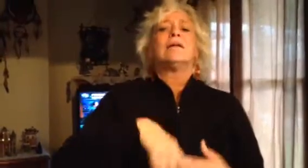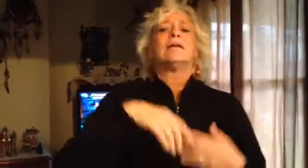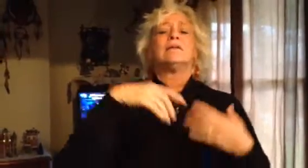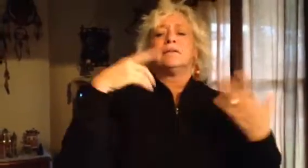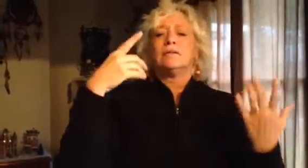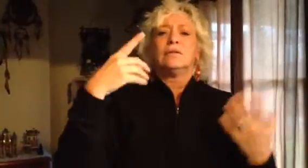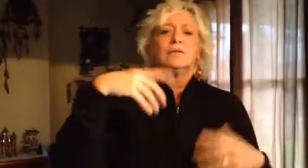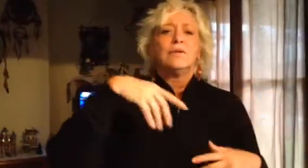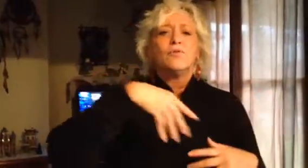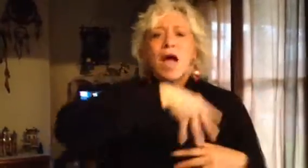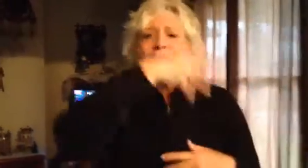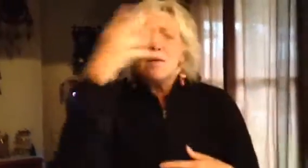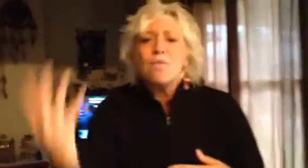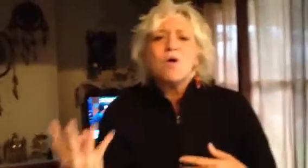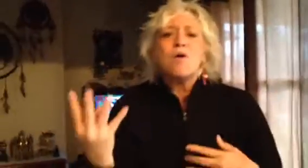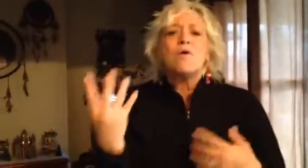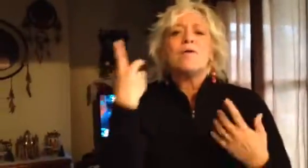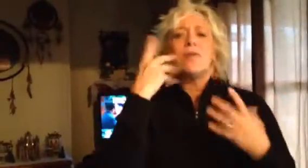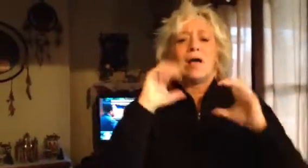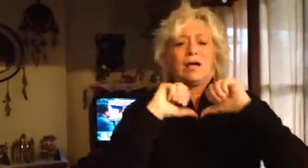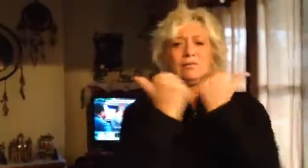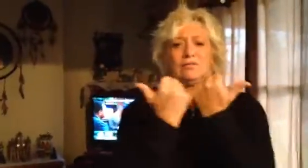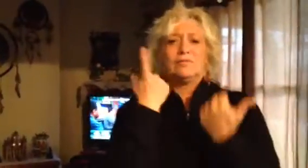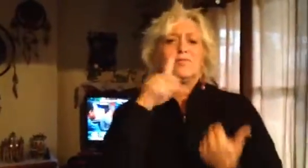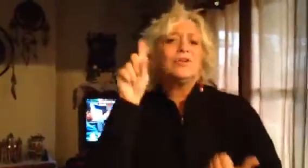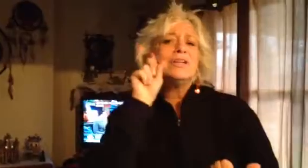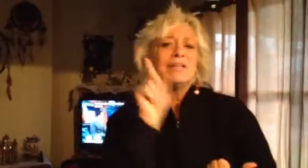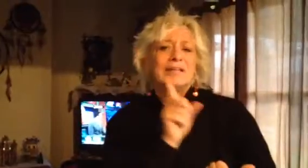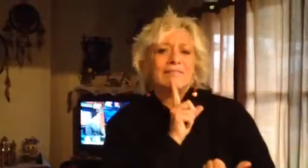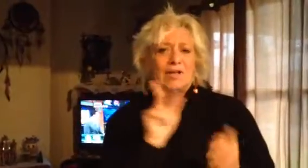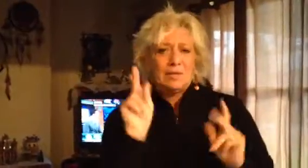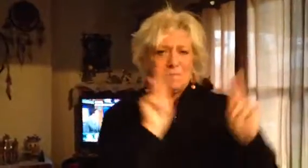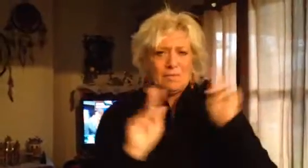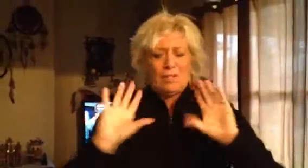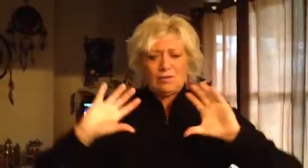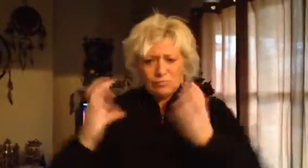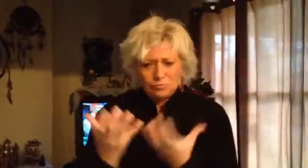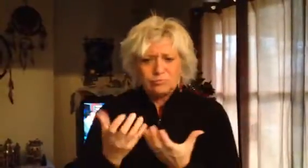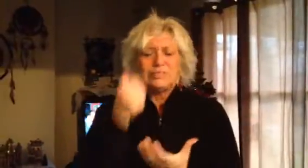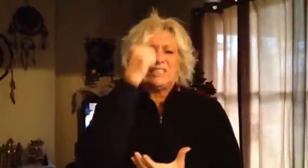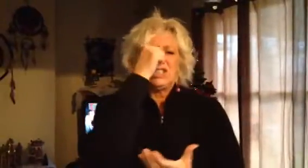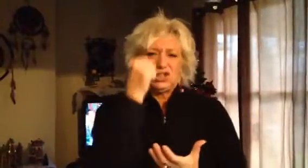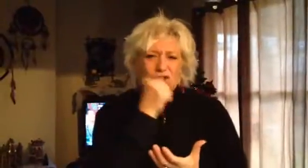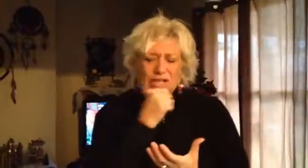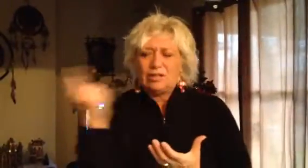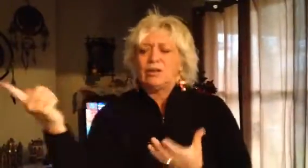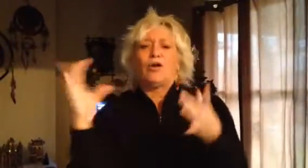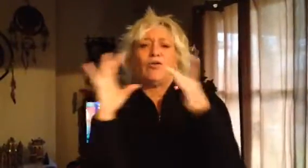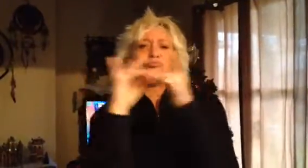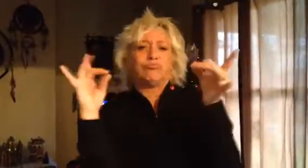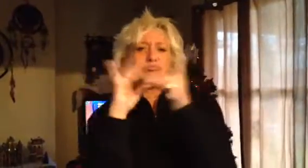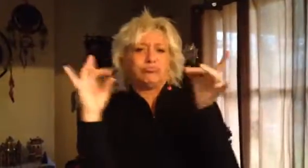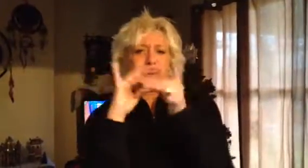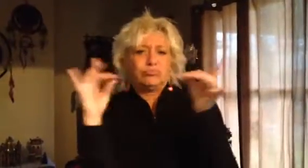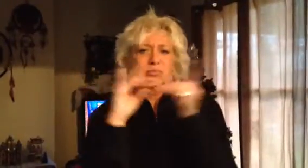It's interesting, on the other side of the ball, Don Capers, the defensive coordinator with Green Bay, was my first coordinator in 1992. My quality control coach at that